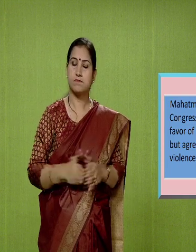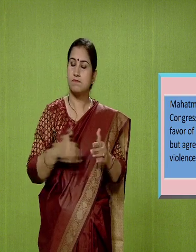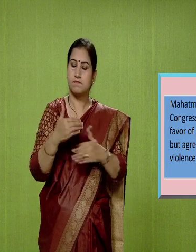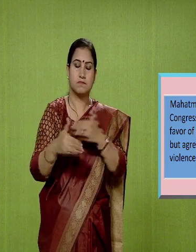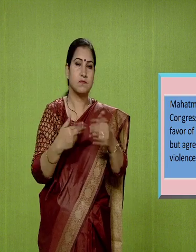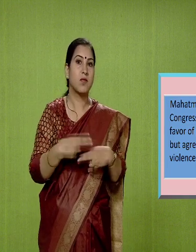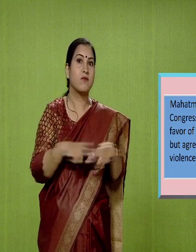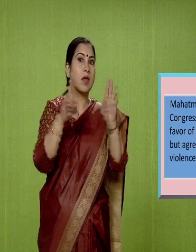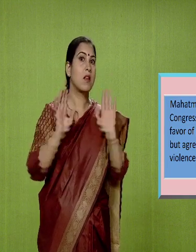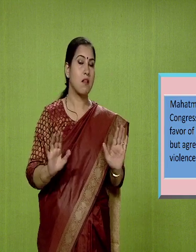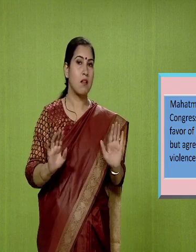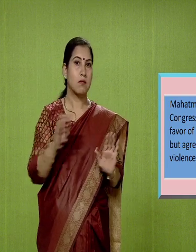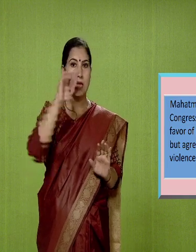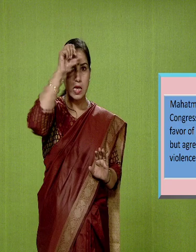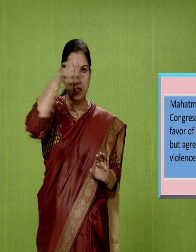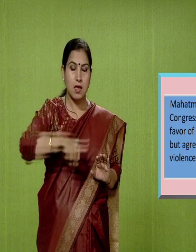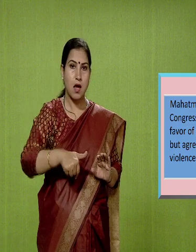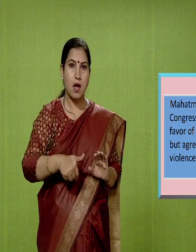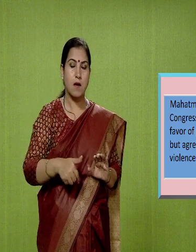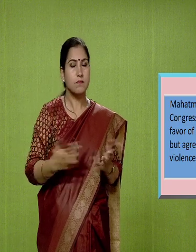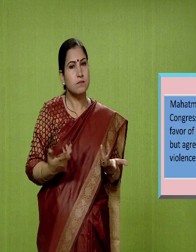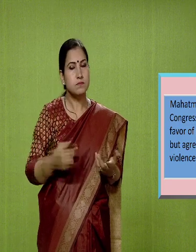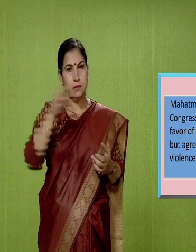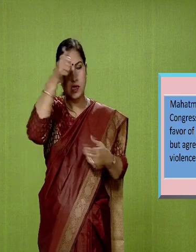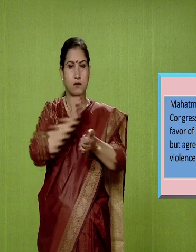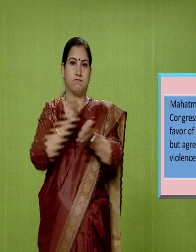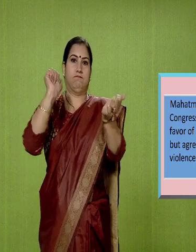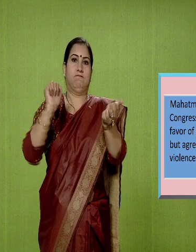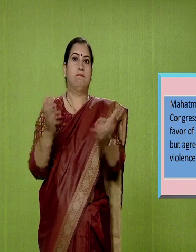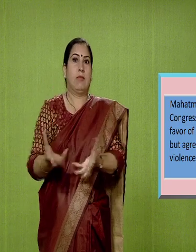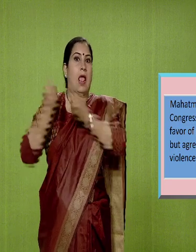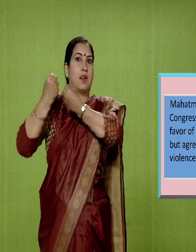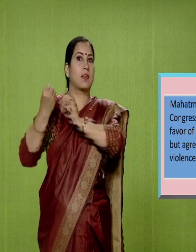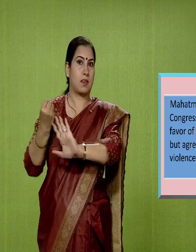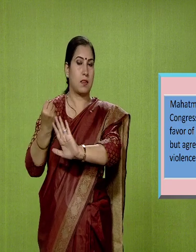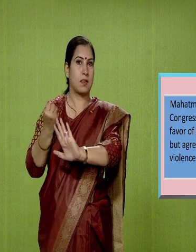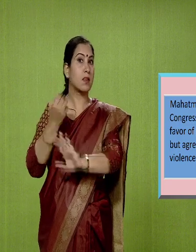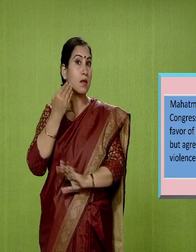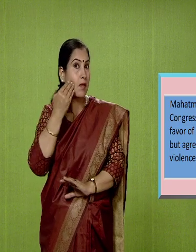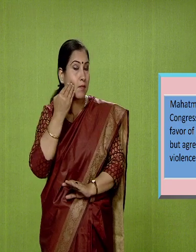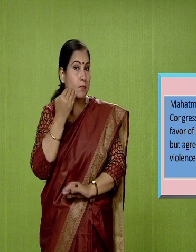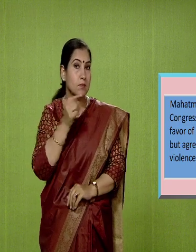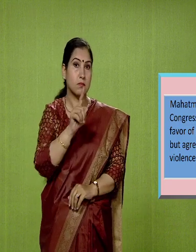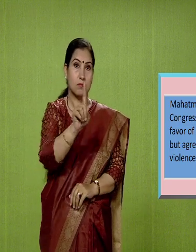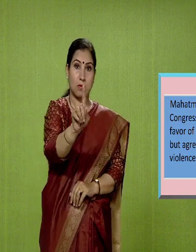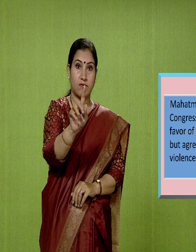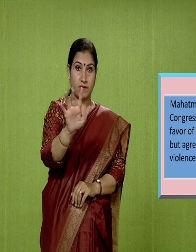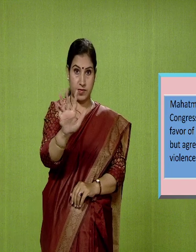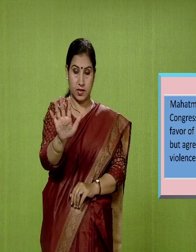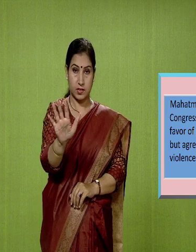finally, India gained independence on 15th August